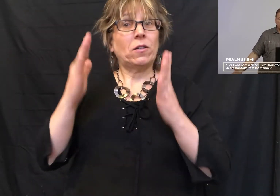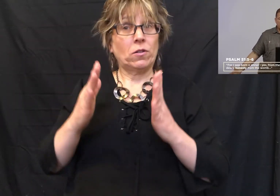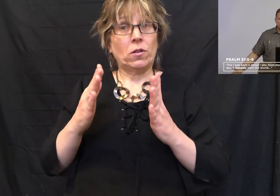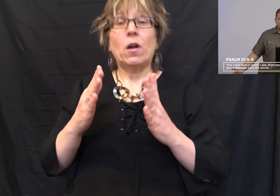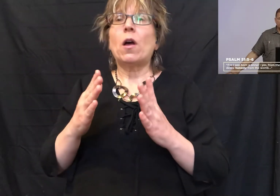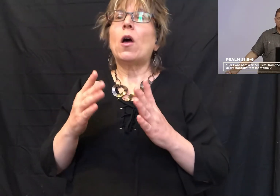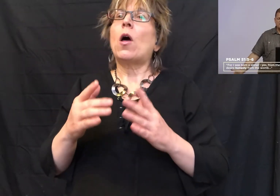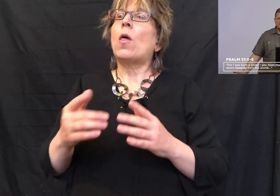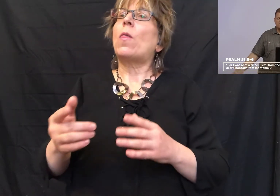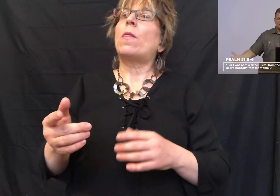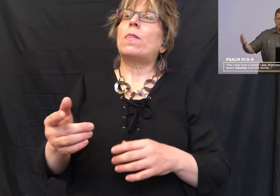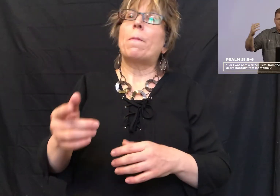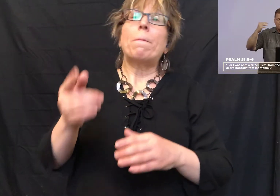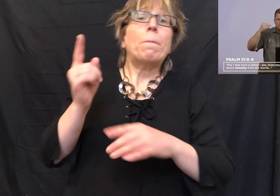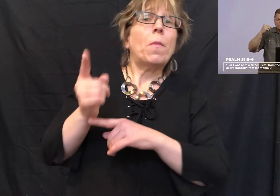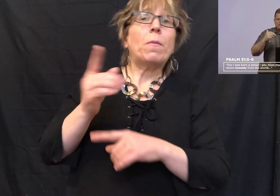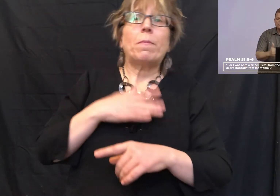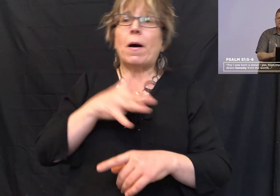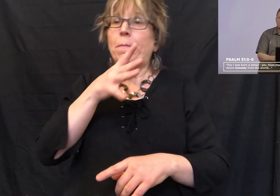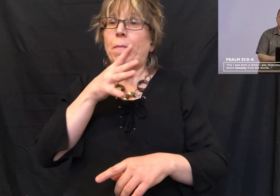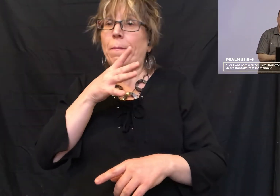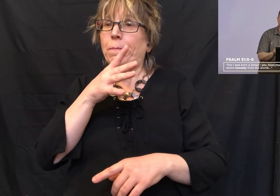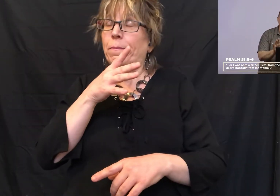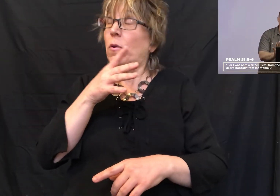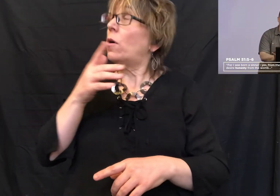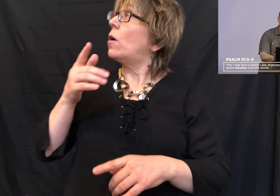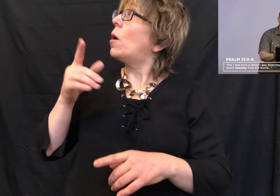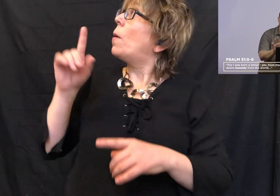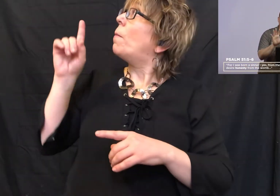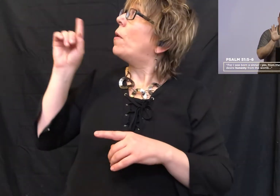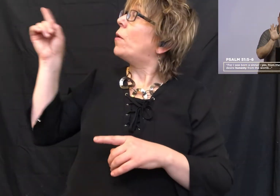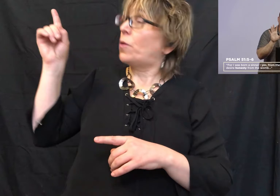the moment my mother conceived me. But you desire," I